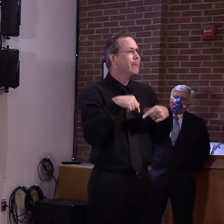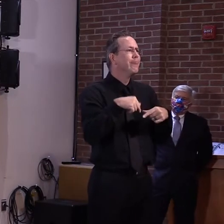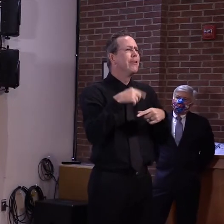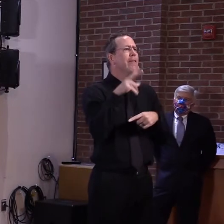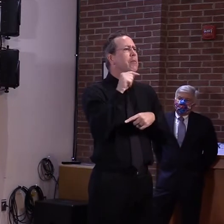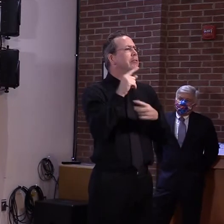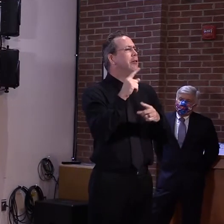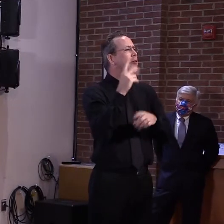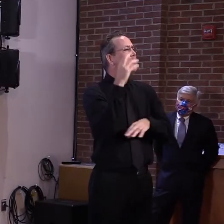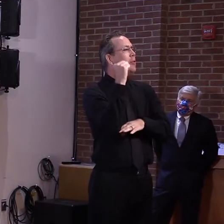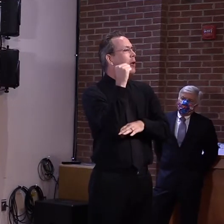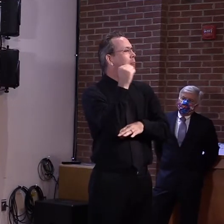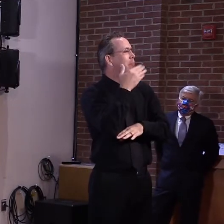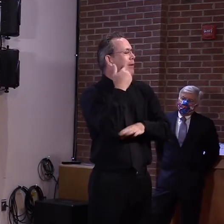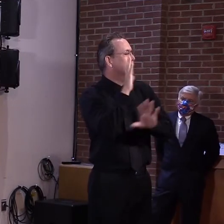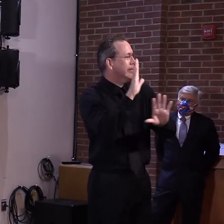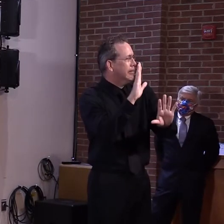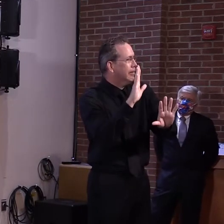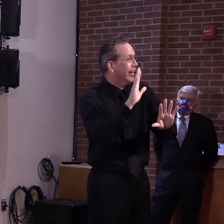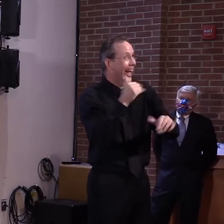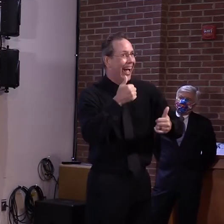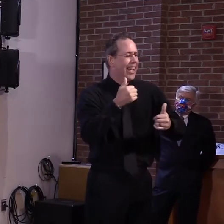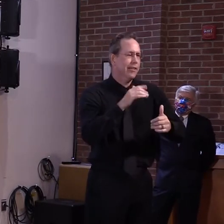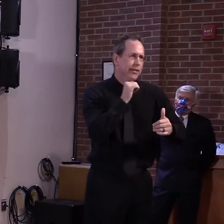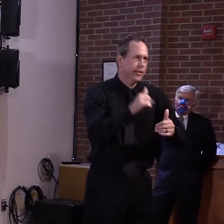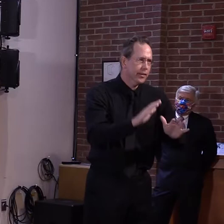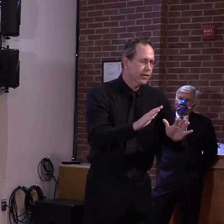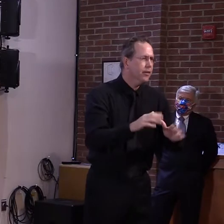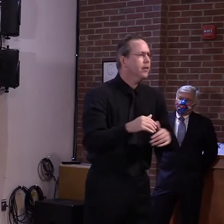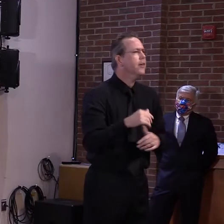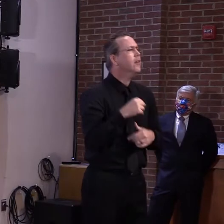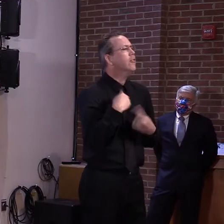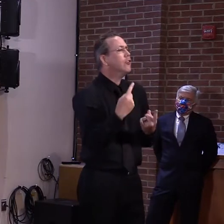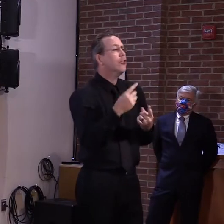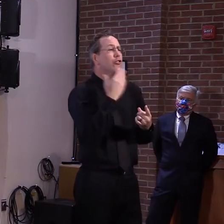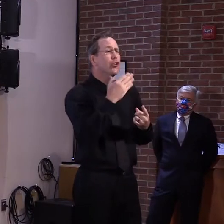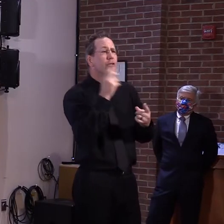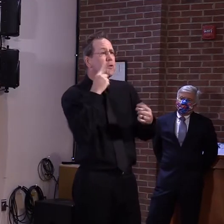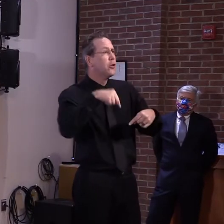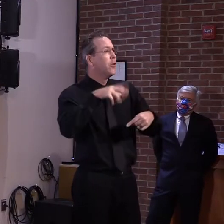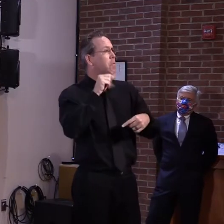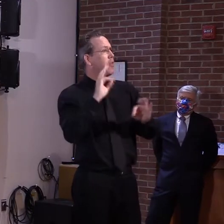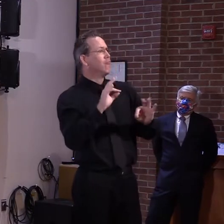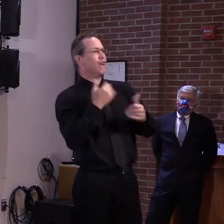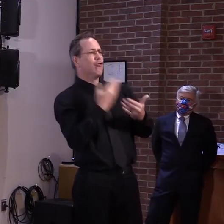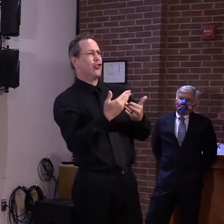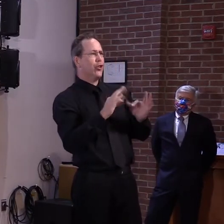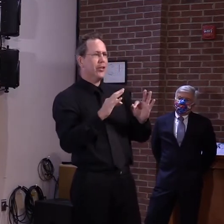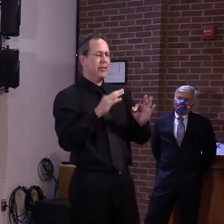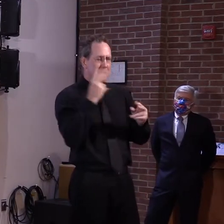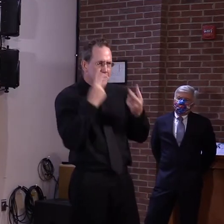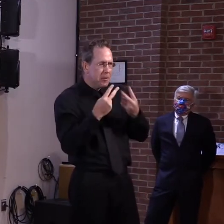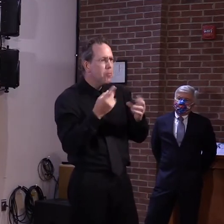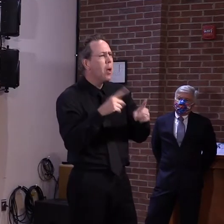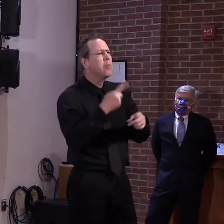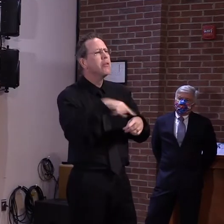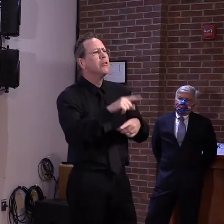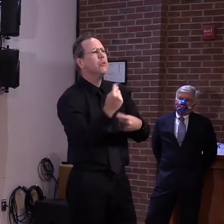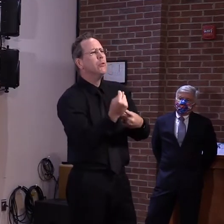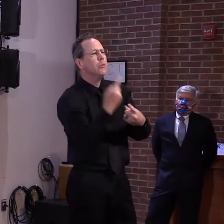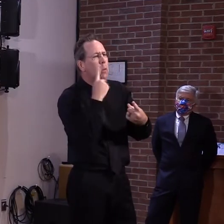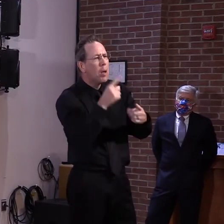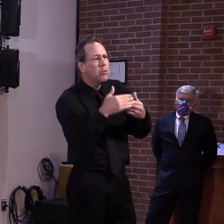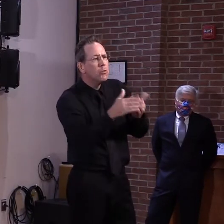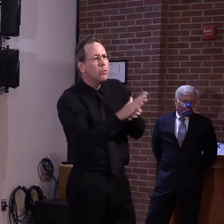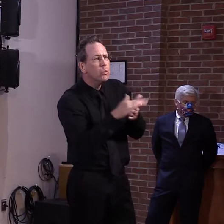certainly what you want to see going into reopening higher ed and reopening K through 12. Looking at the month that just ended,